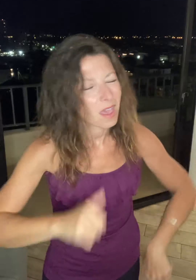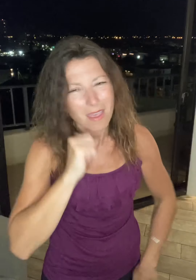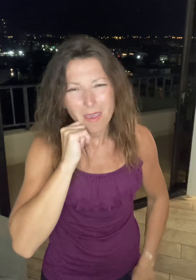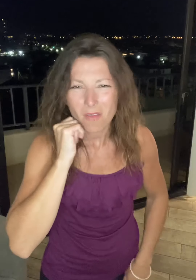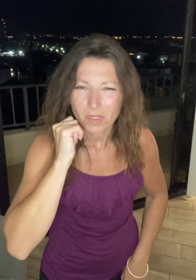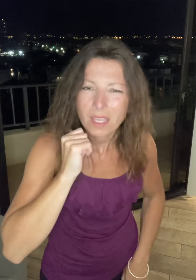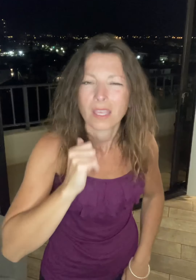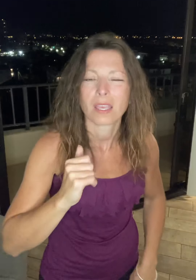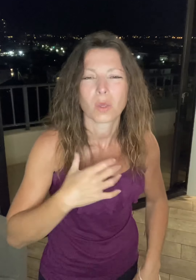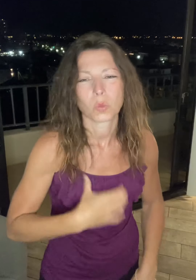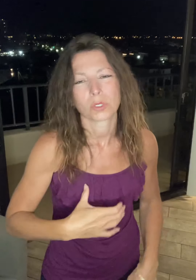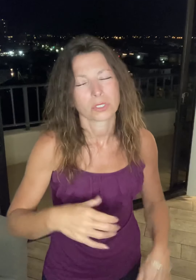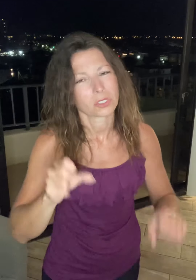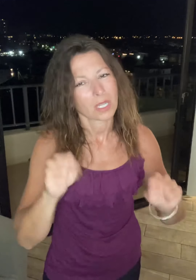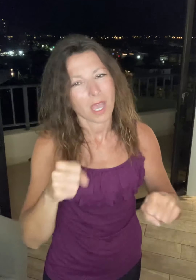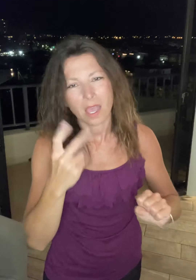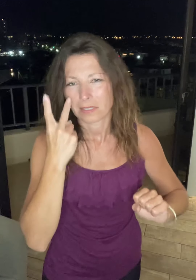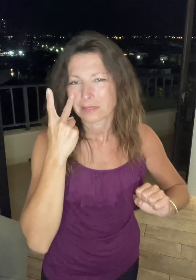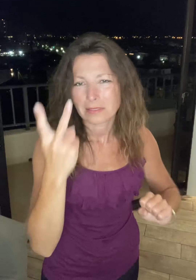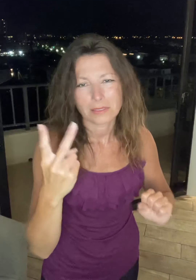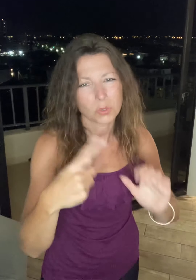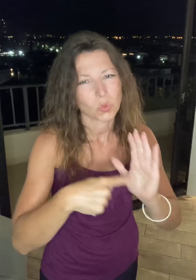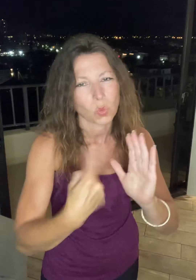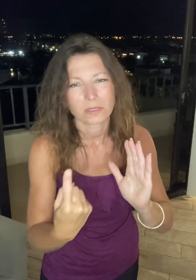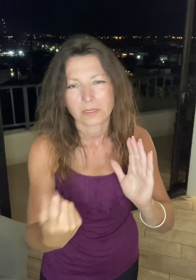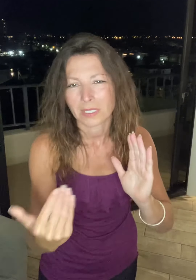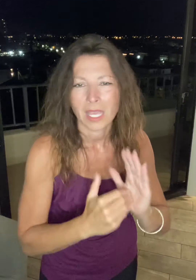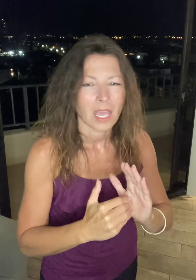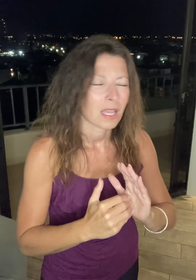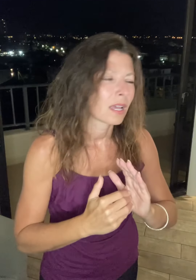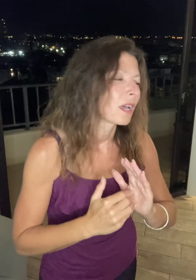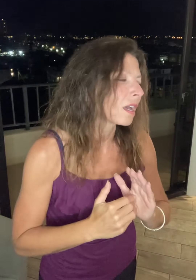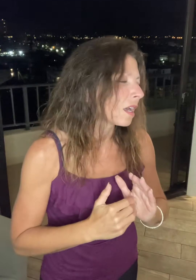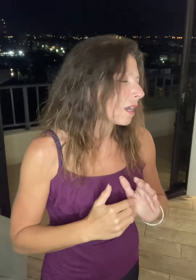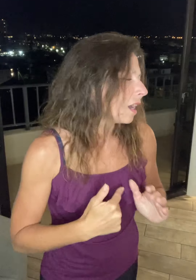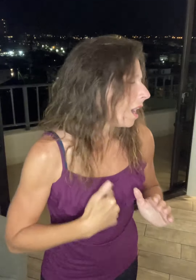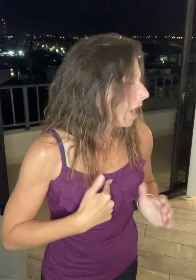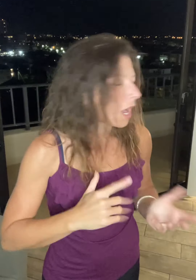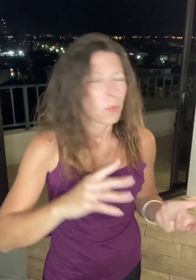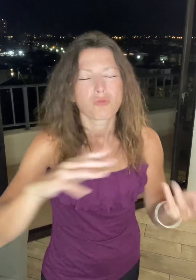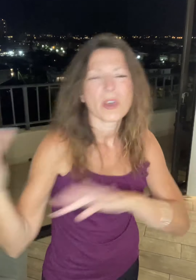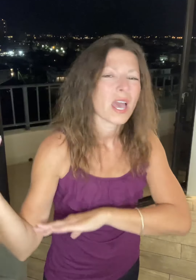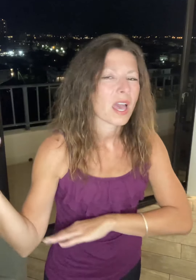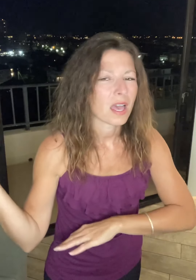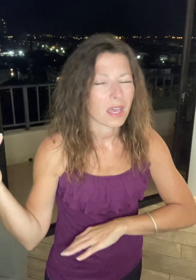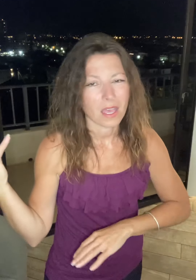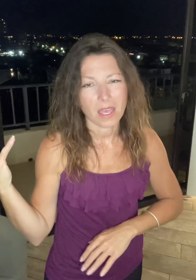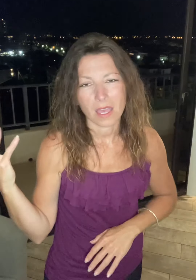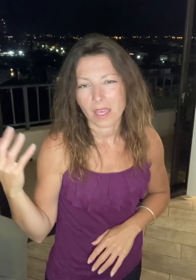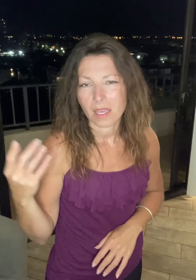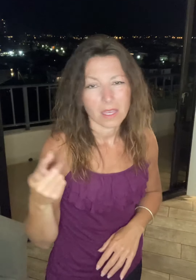baby, in your lady, baby. Oh, I'm a wreck, but without you here.